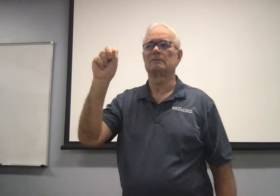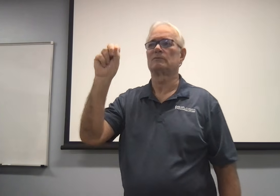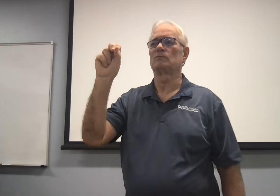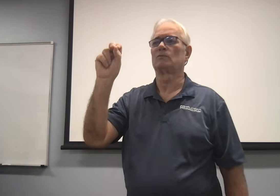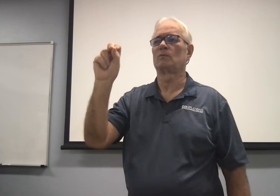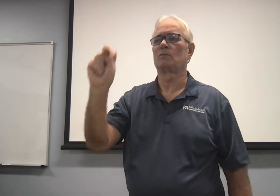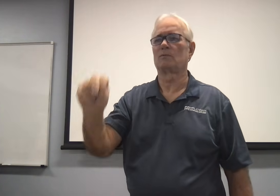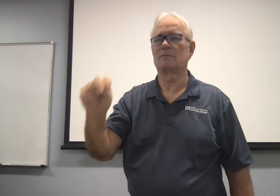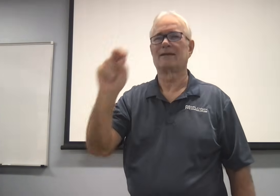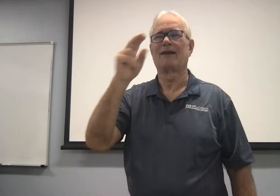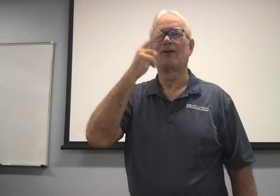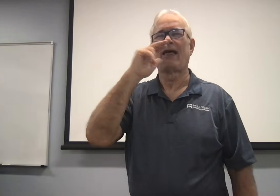S-O-O-N.